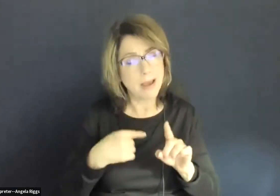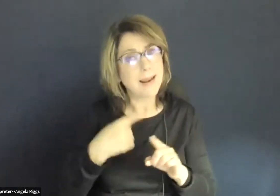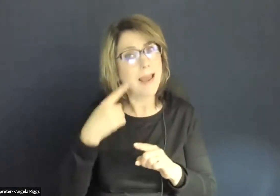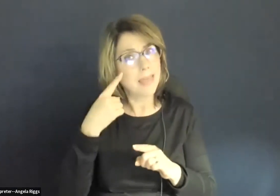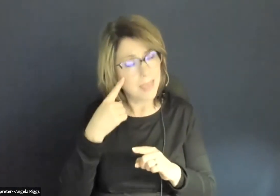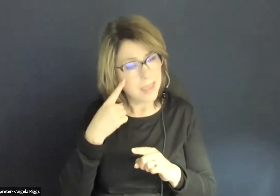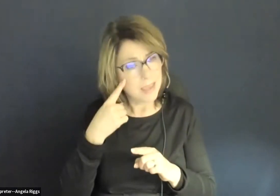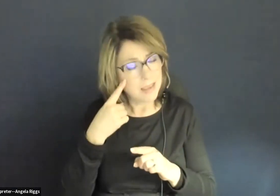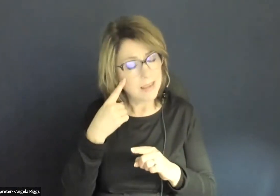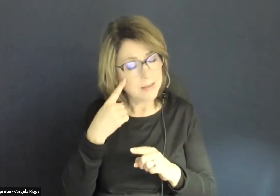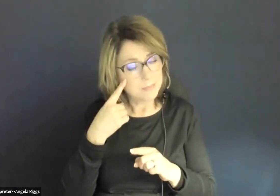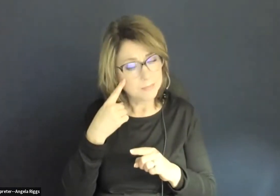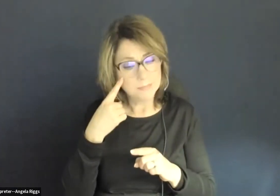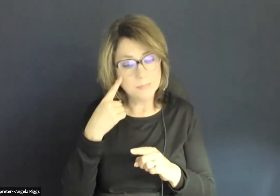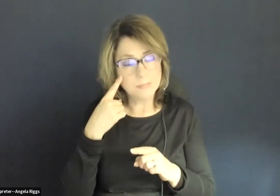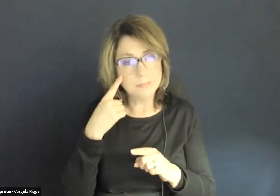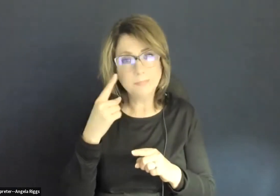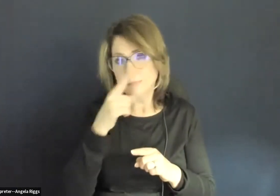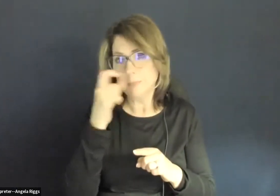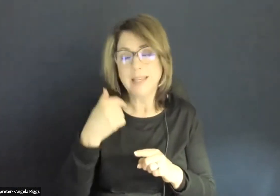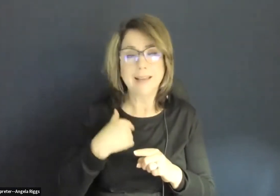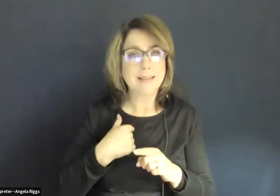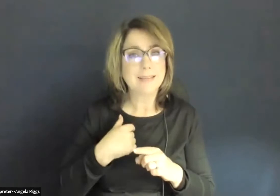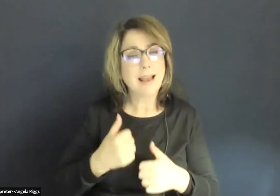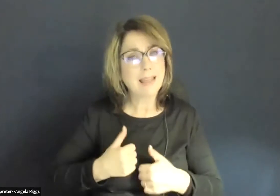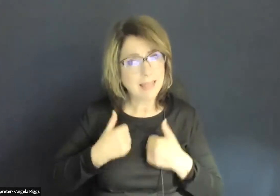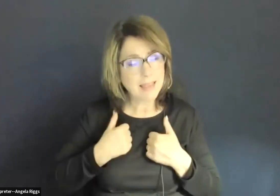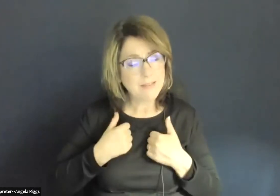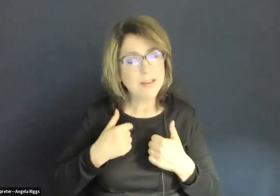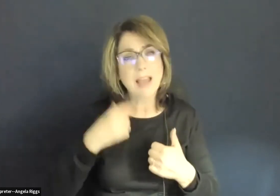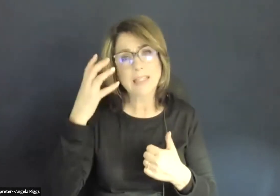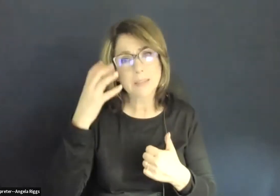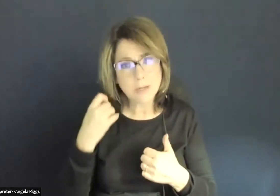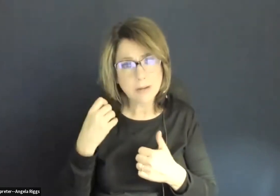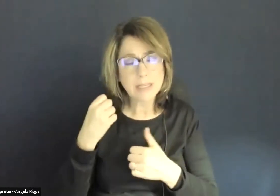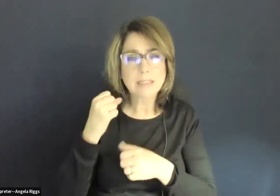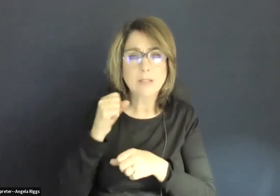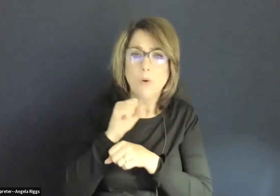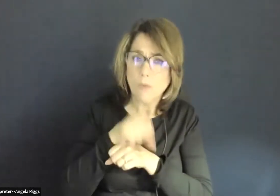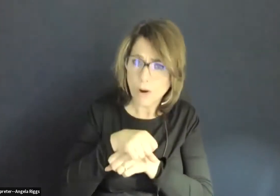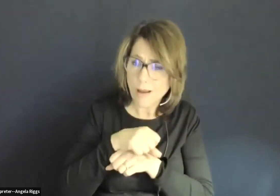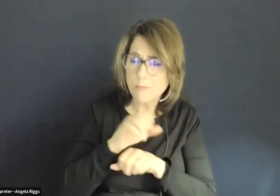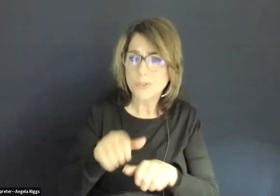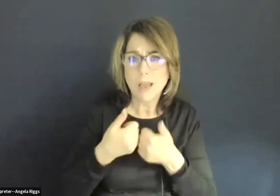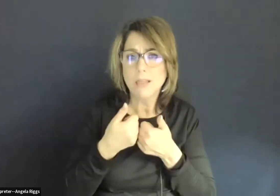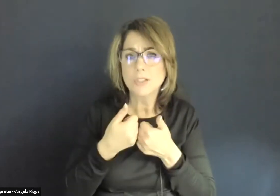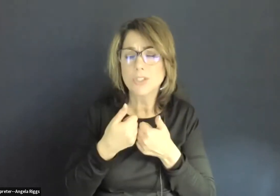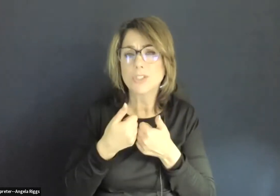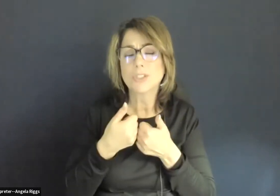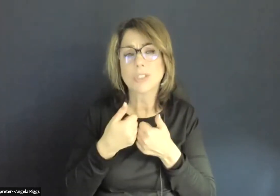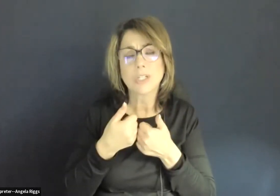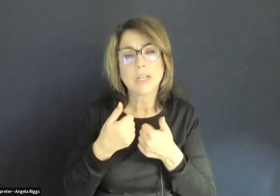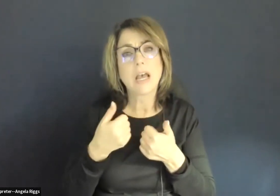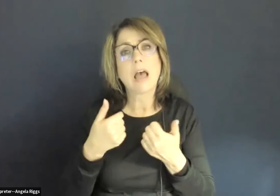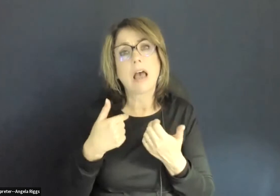having lived, experienced, and overcoming challenges, coming out of the